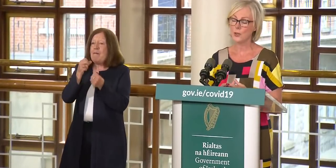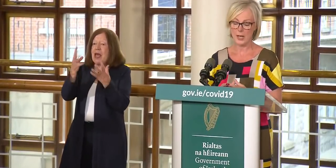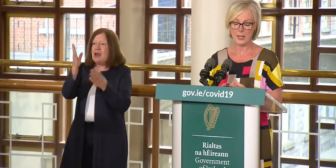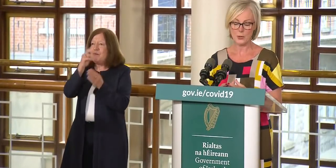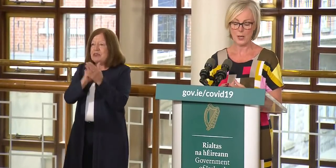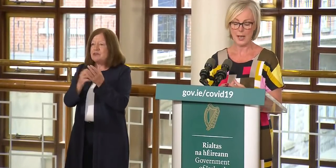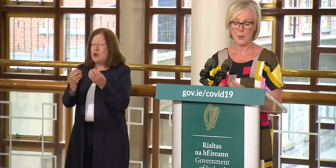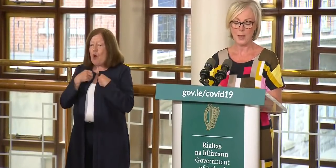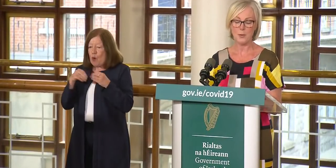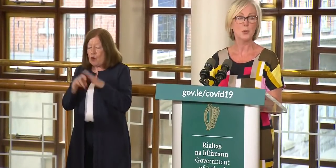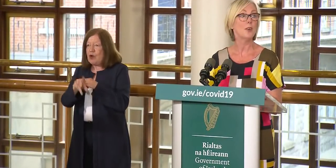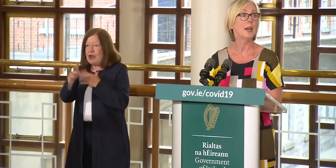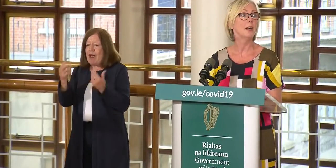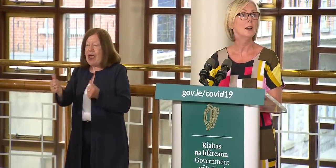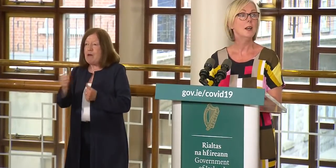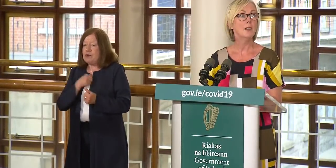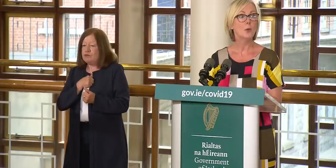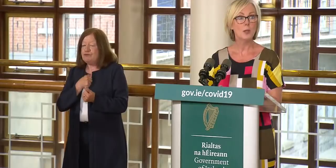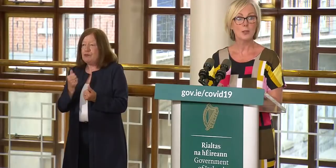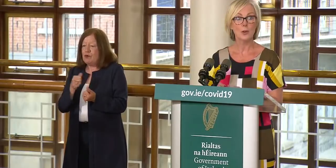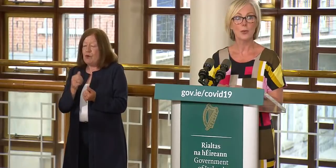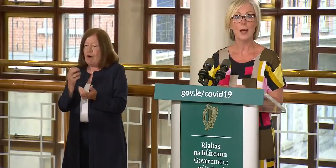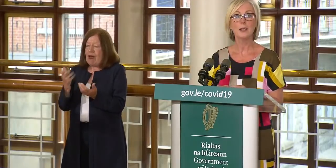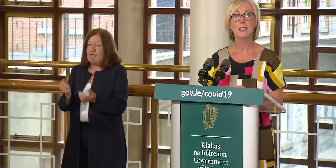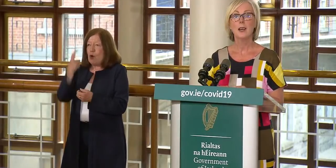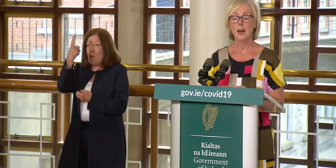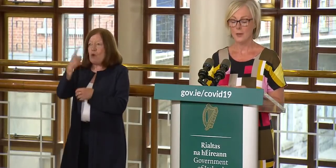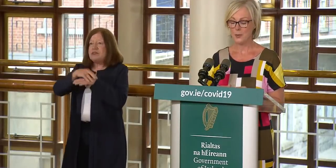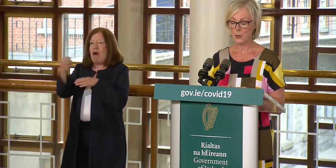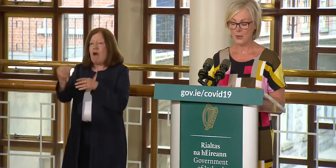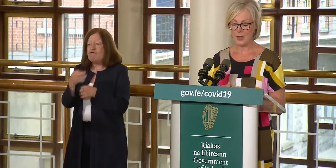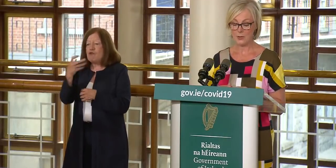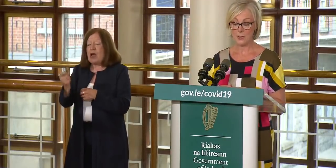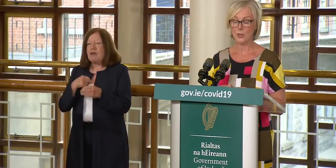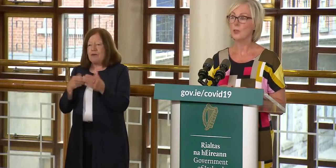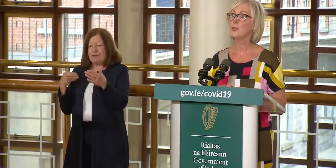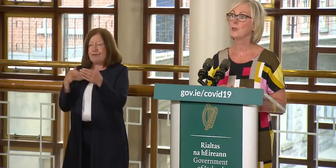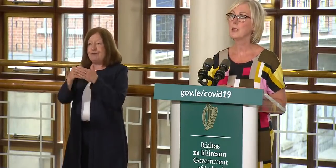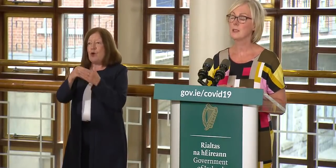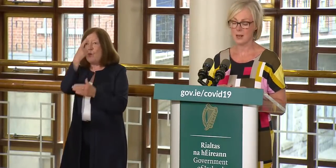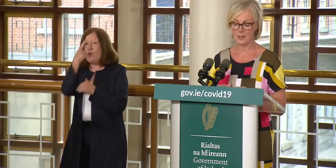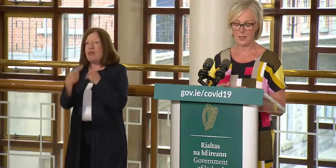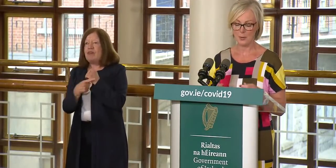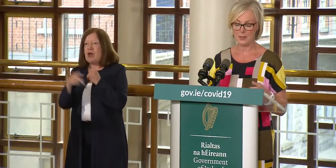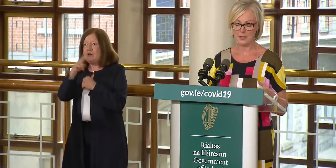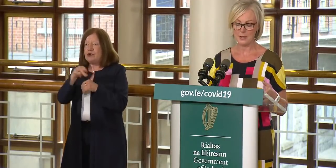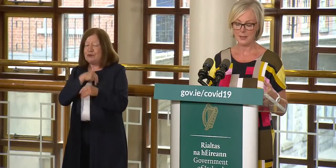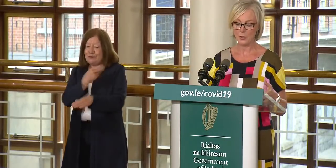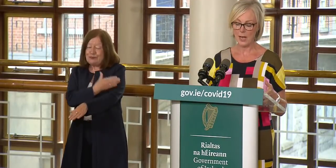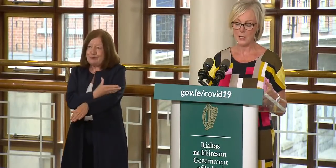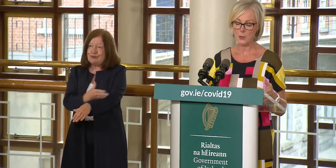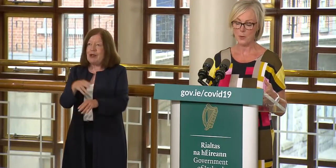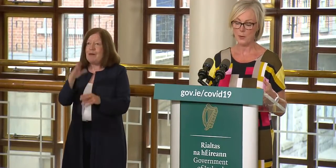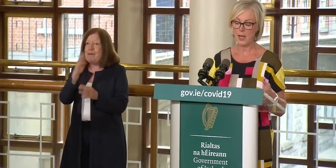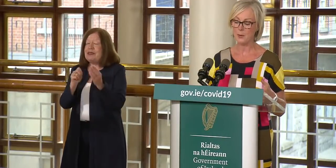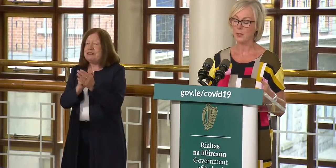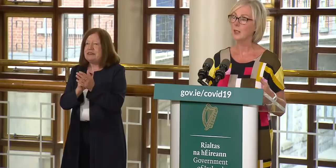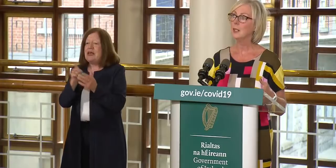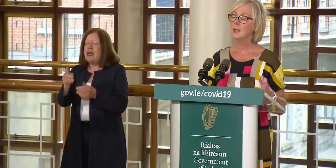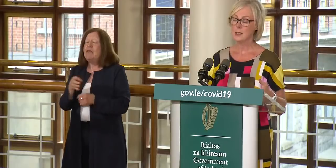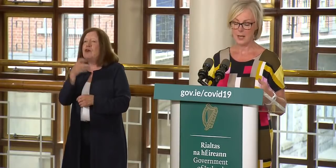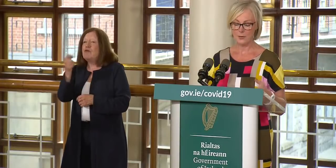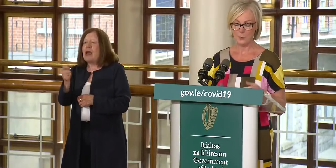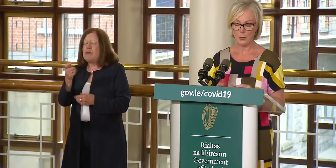or sole traders will now be able to avail of a once-off grant of up to €1,000 to restart their business. And the grant will be